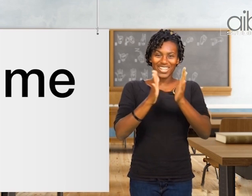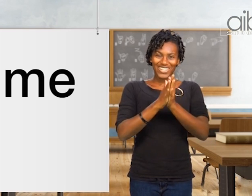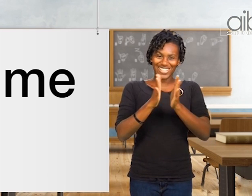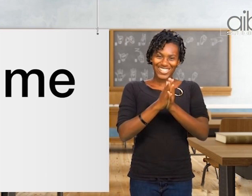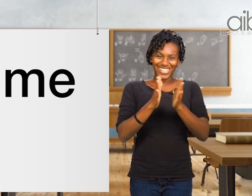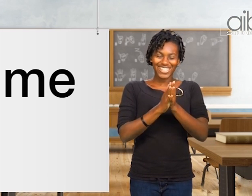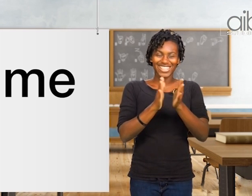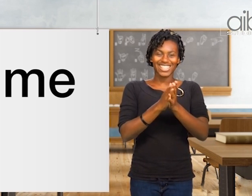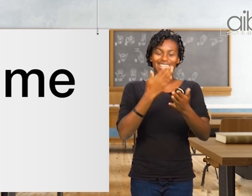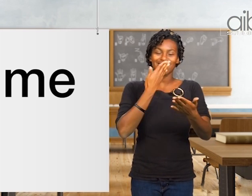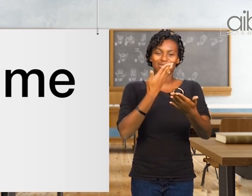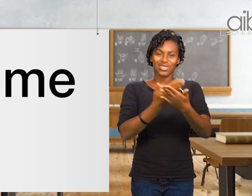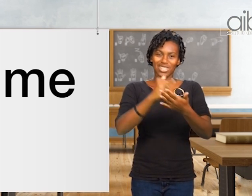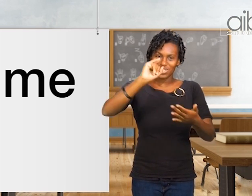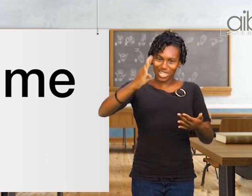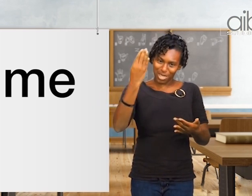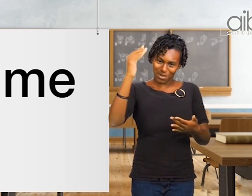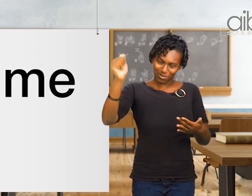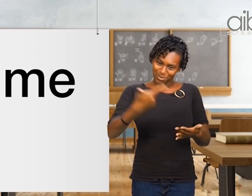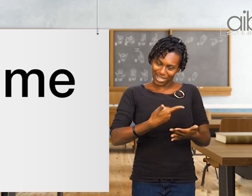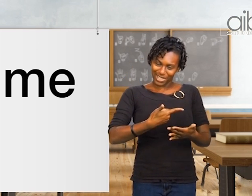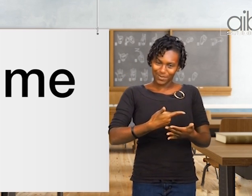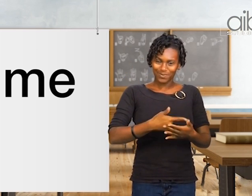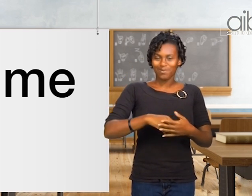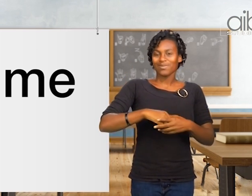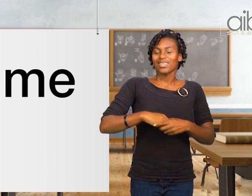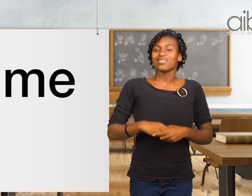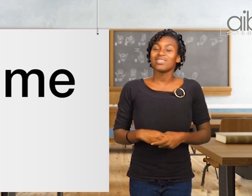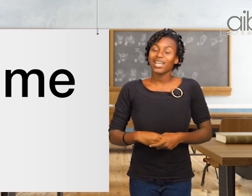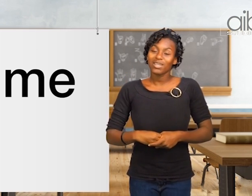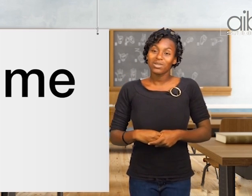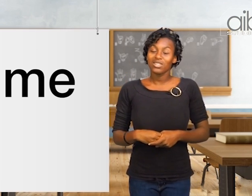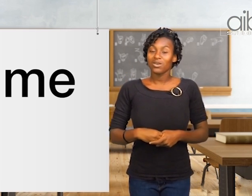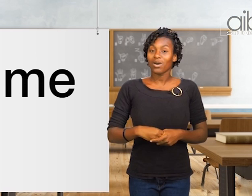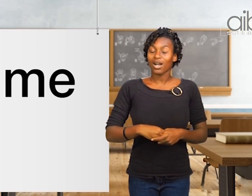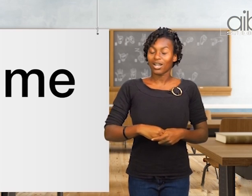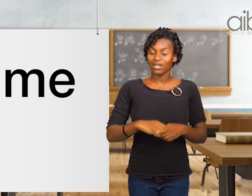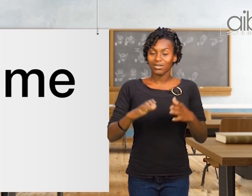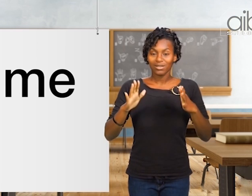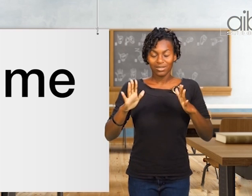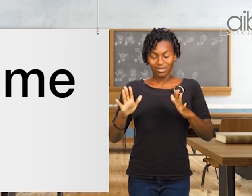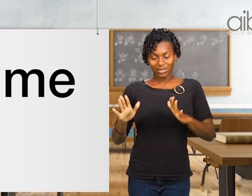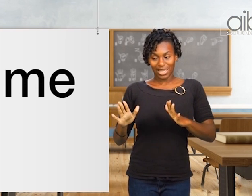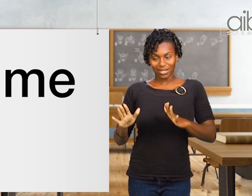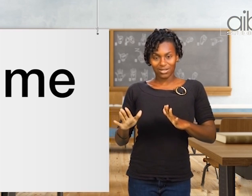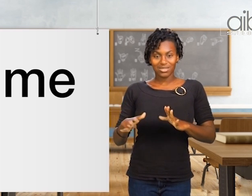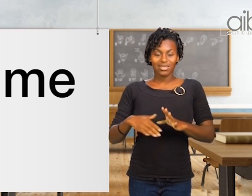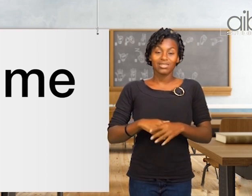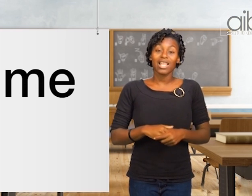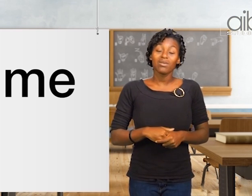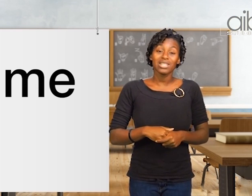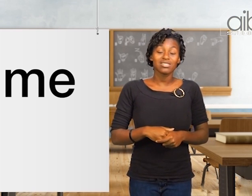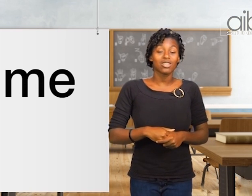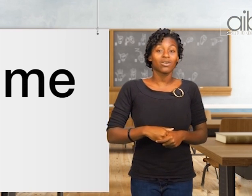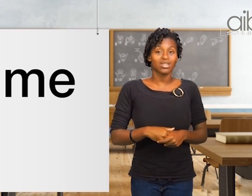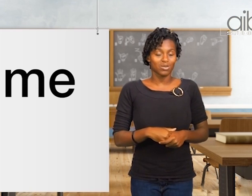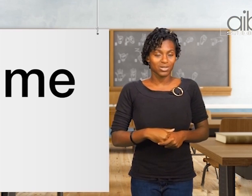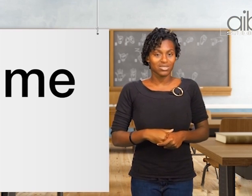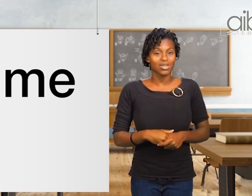Very good. So good job, everybody. So now that we know our letters, now we need to know our numbers. So I'm going